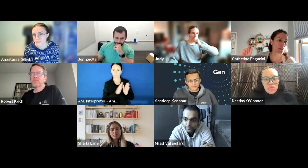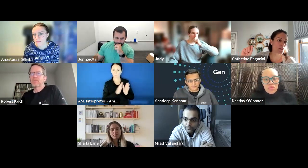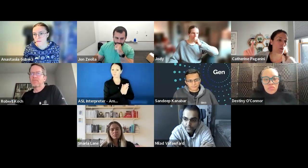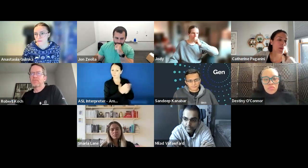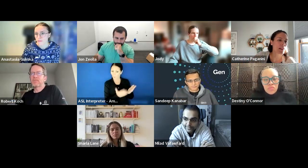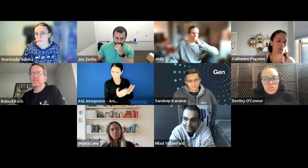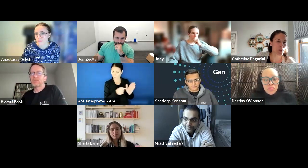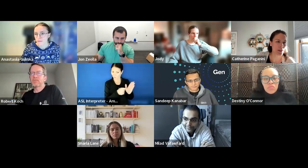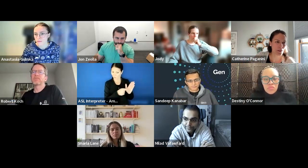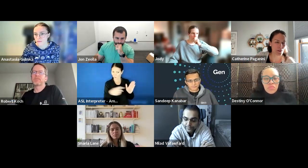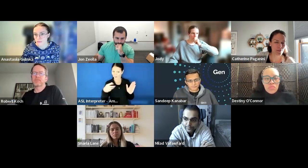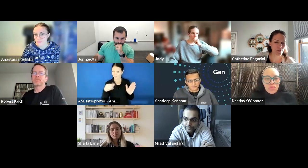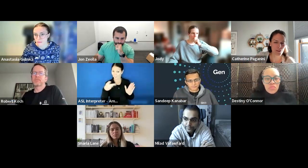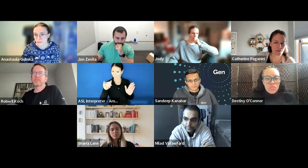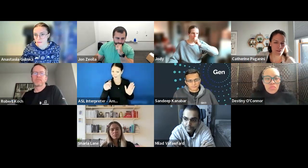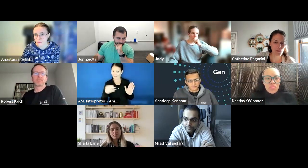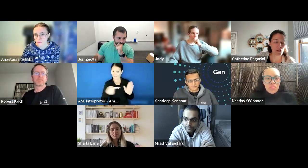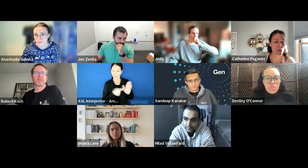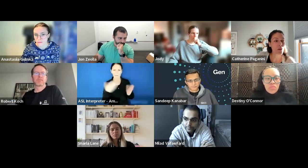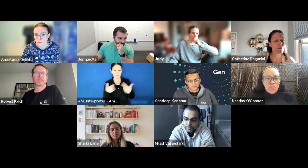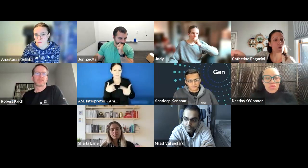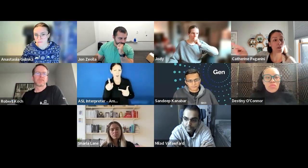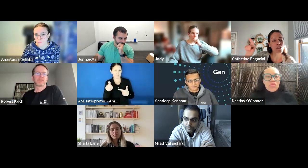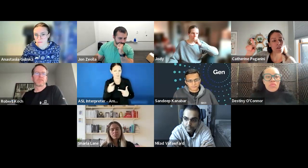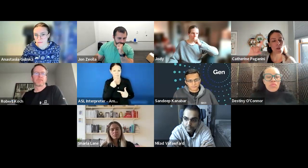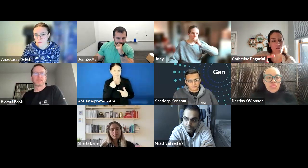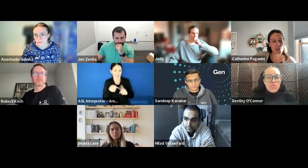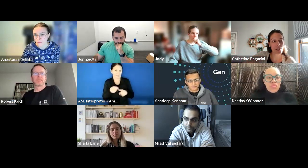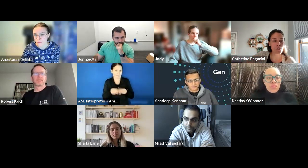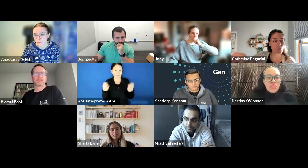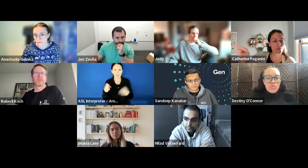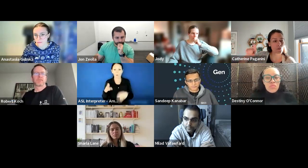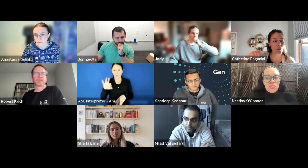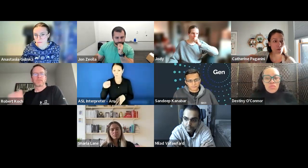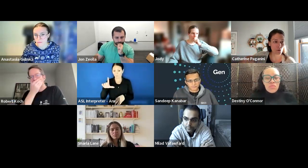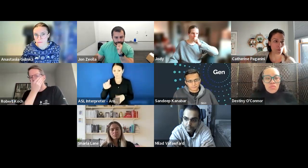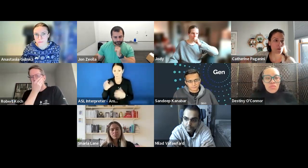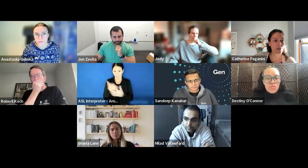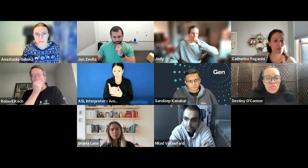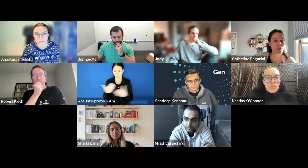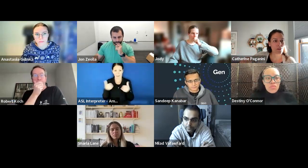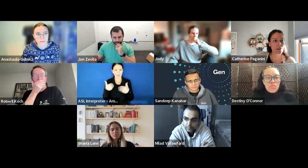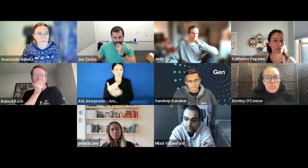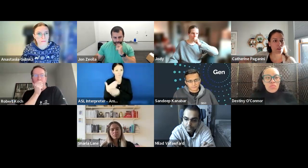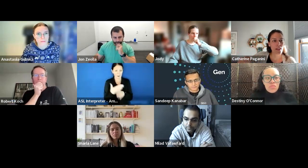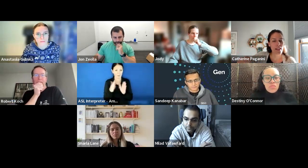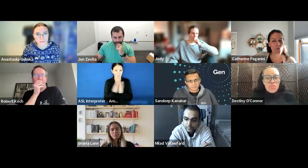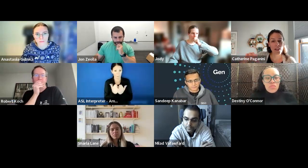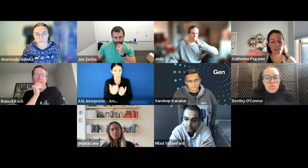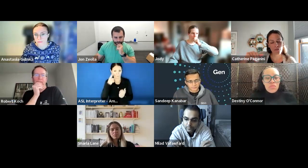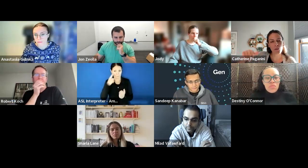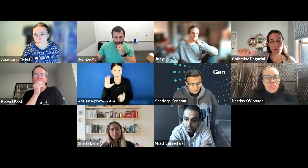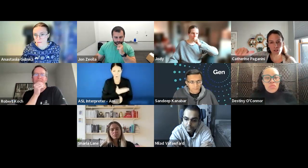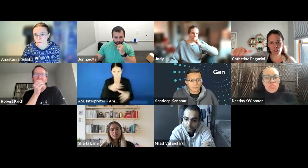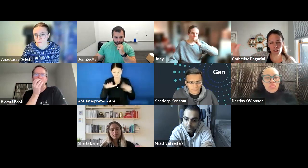there. So maybe that's something that I should have said before. So the folder, so we have a shared folder for our group. And